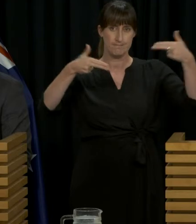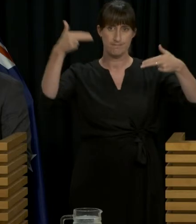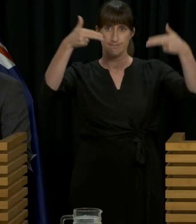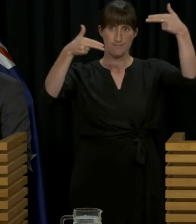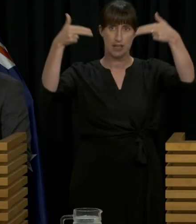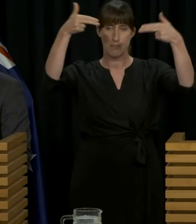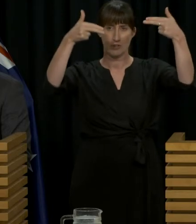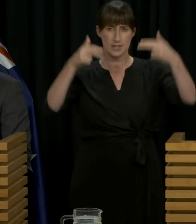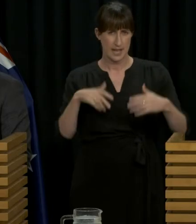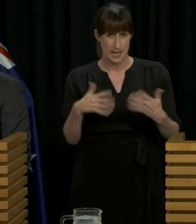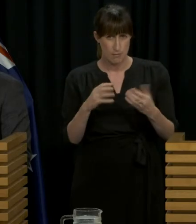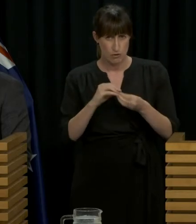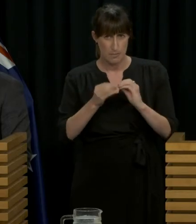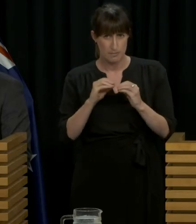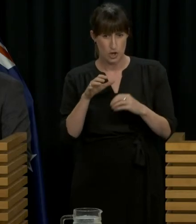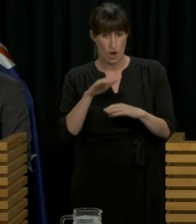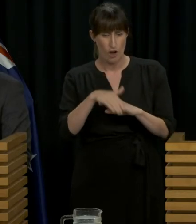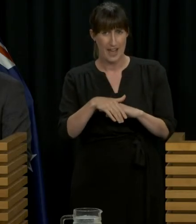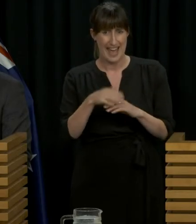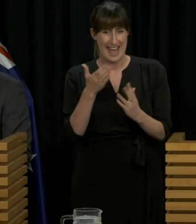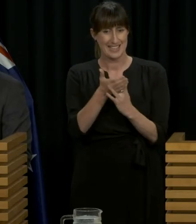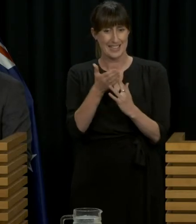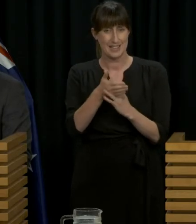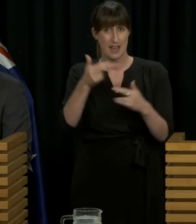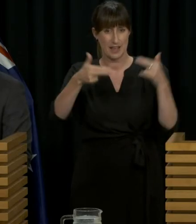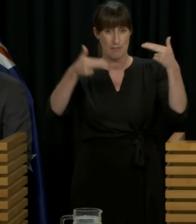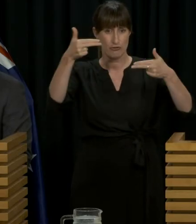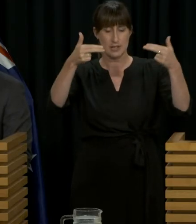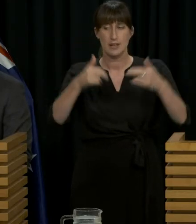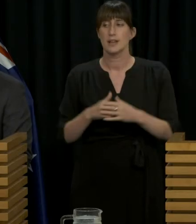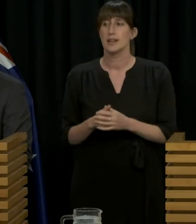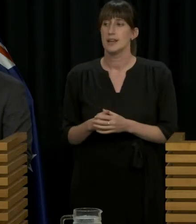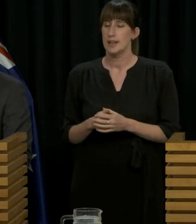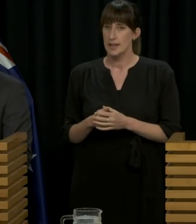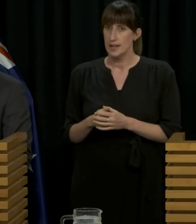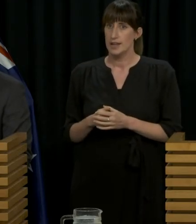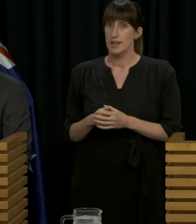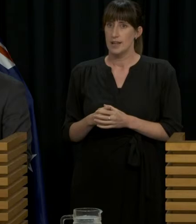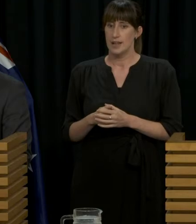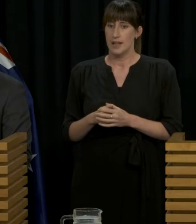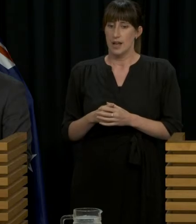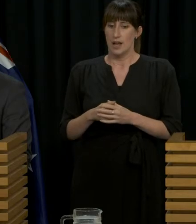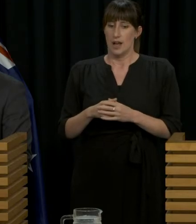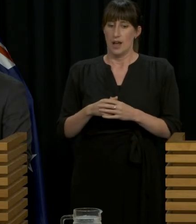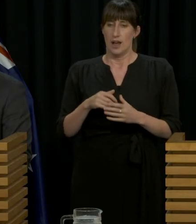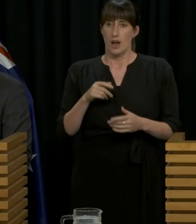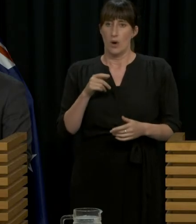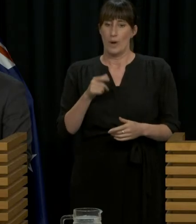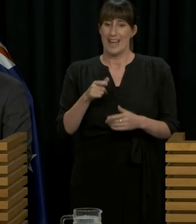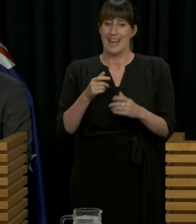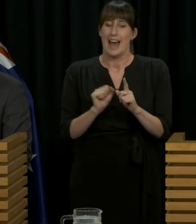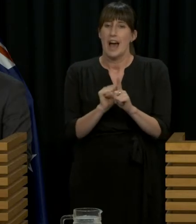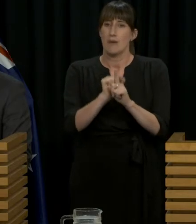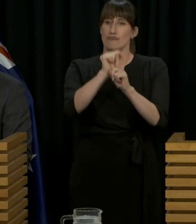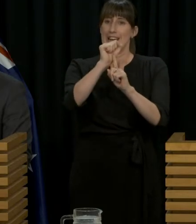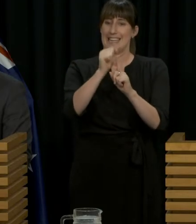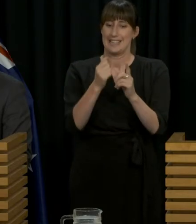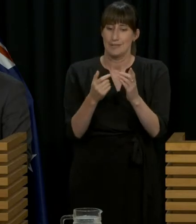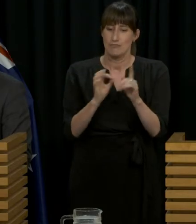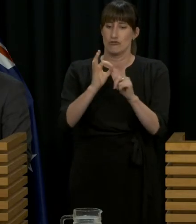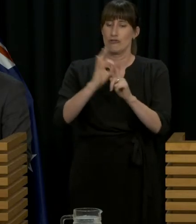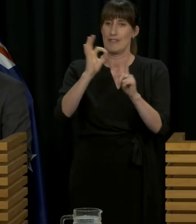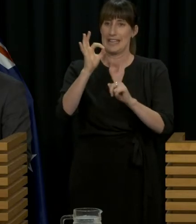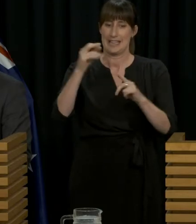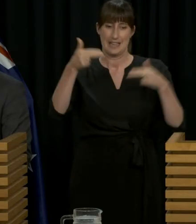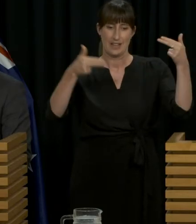My understanding is that the CCTV upgrades, that we've been rolling out, the Pullman has not yet been completed, so it is not as good as it is at